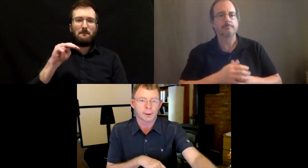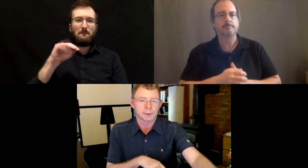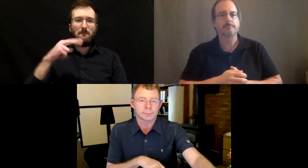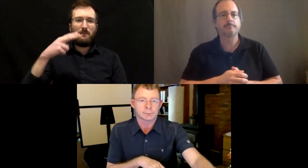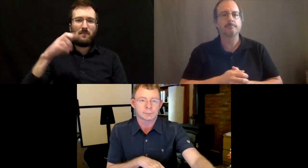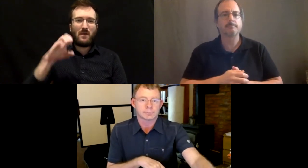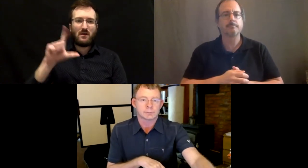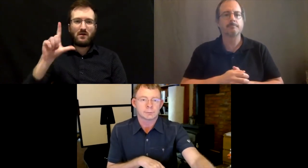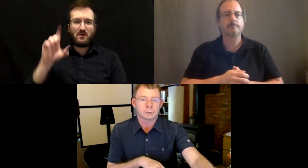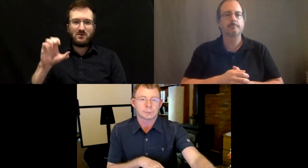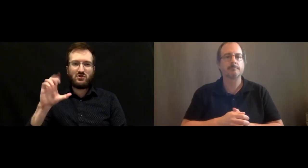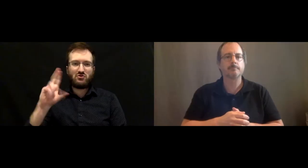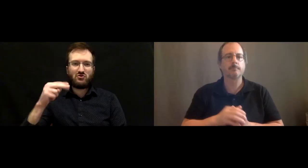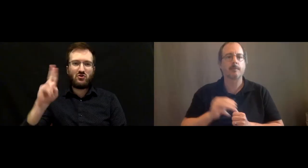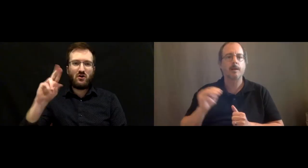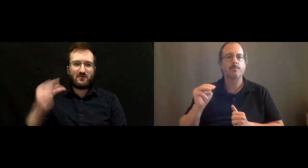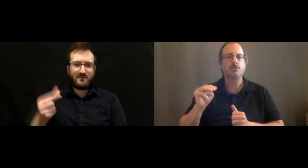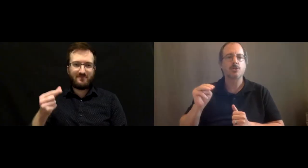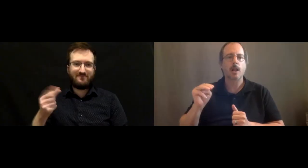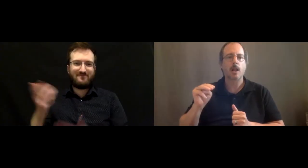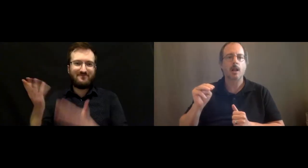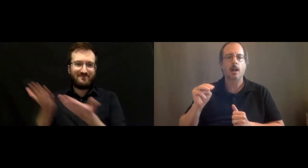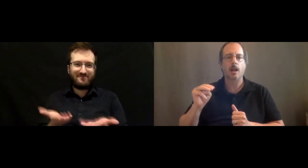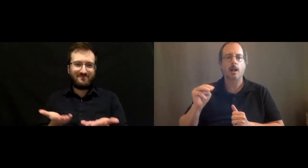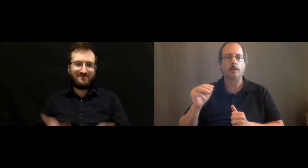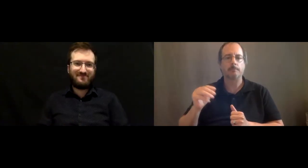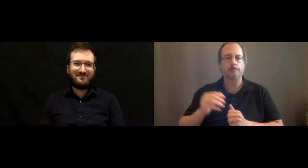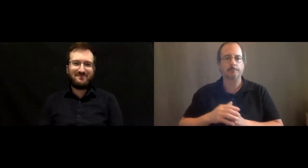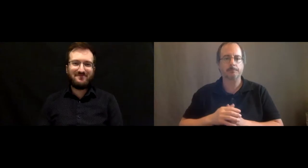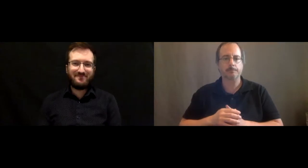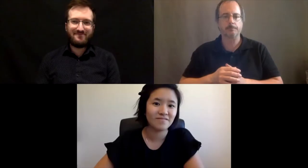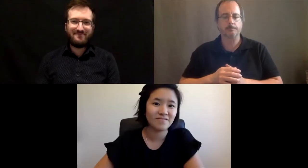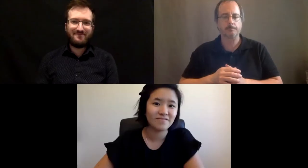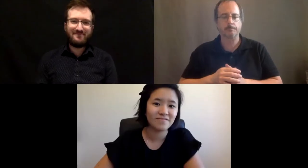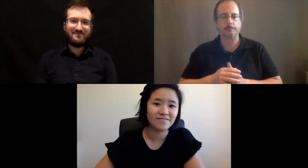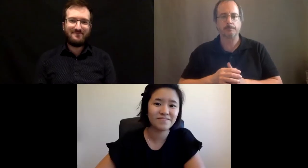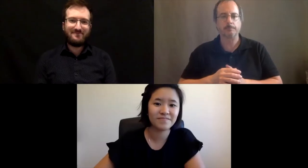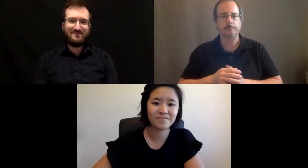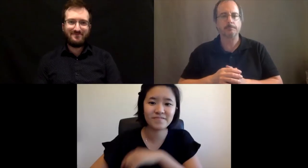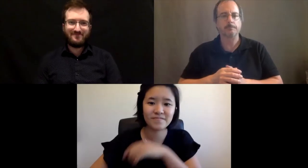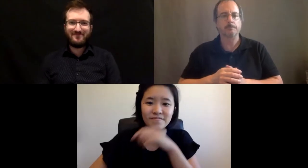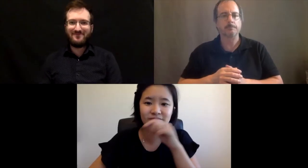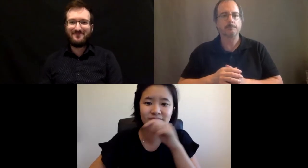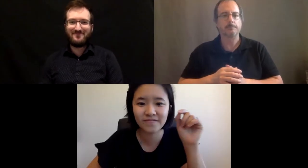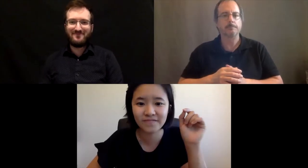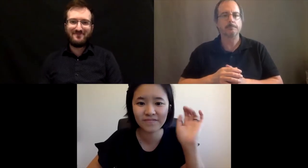you, Bruce. Now, Michelle Chung, if you could introduce yourself.